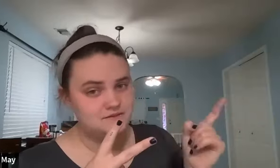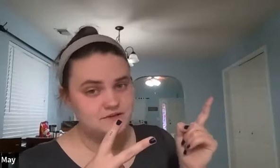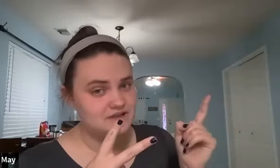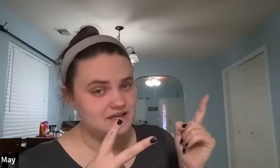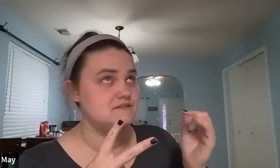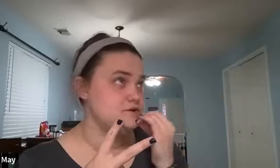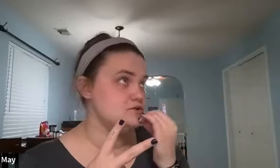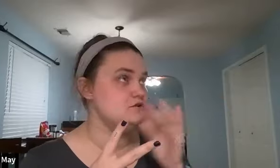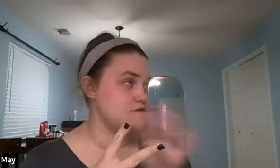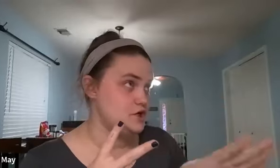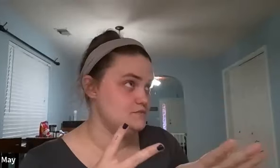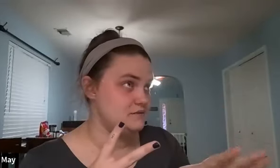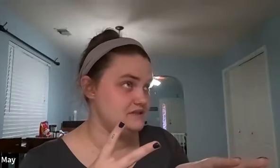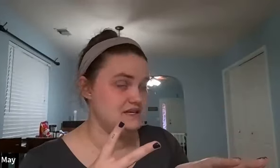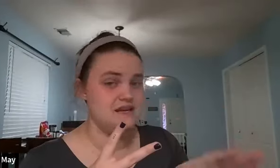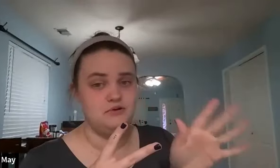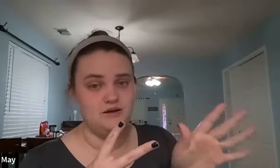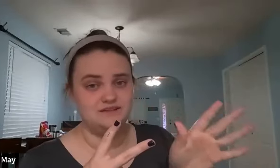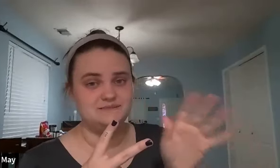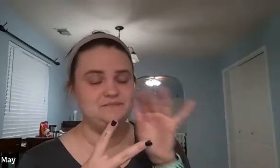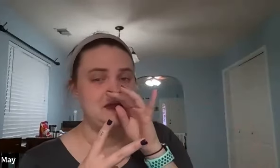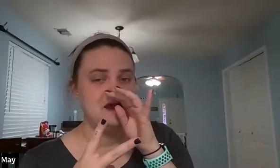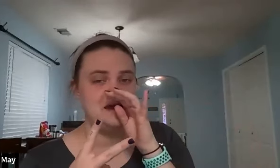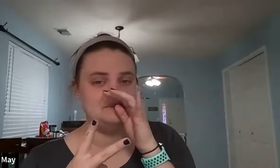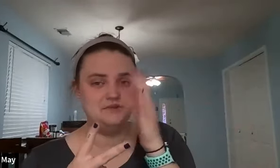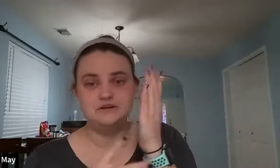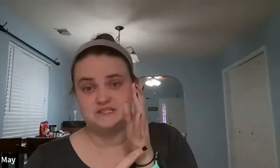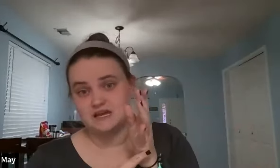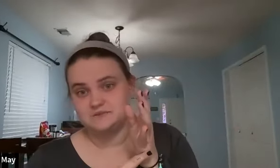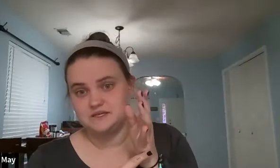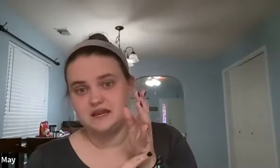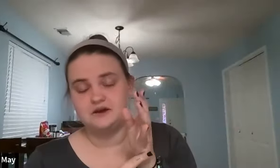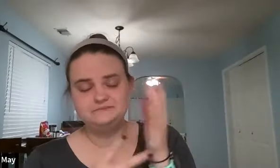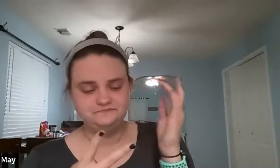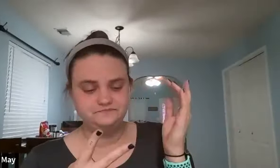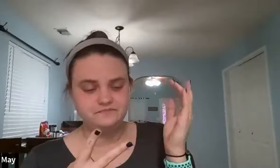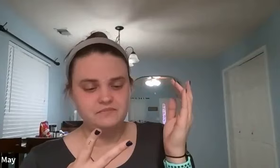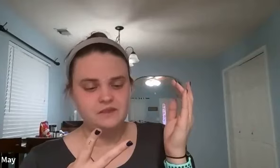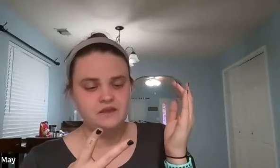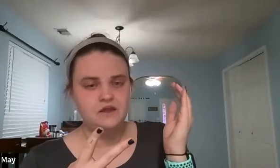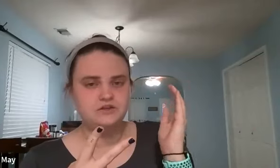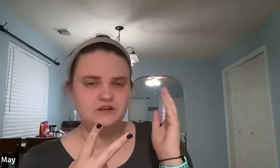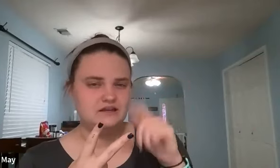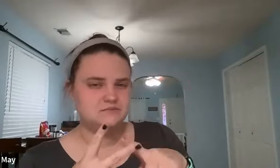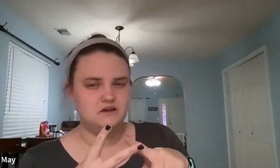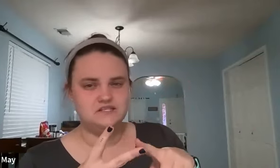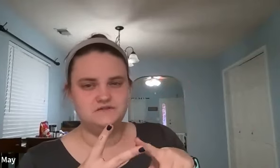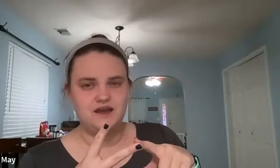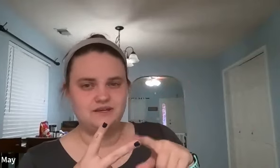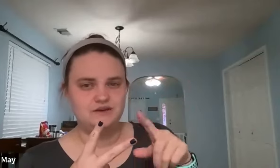to be related to food or verbs that we did, I promise. You can just ask me now. You can ask me also if you have any